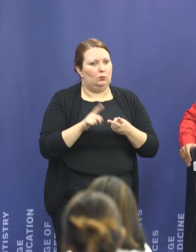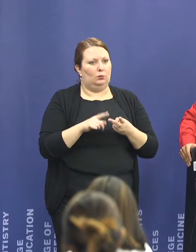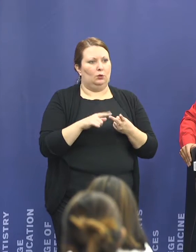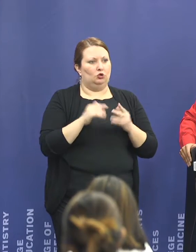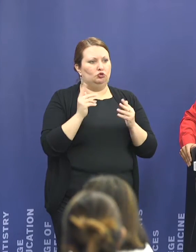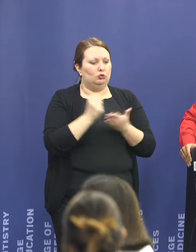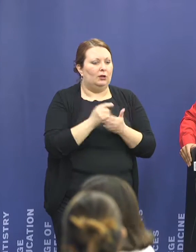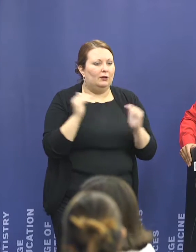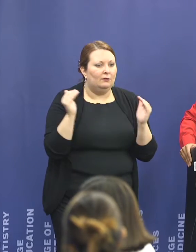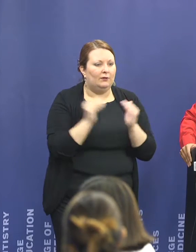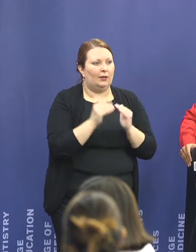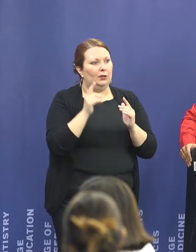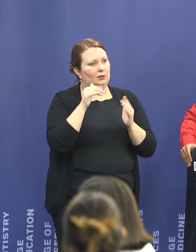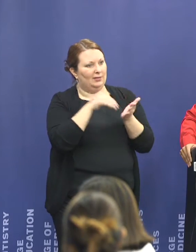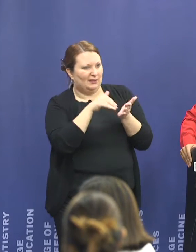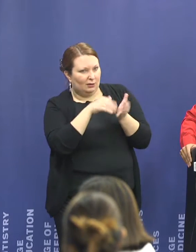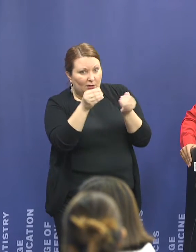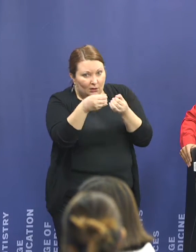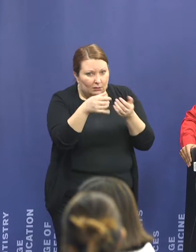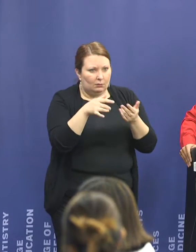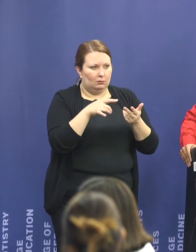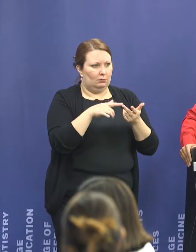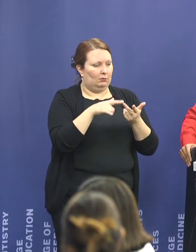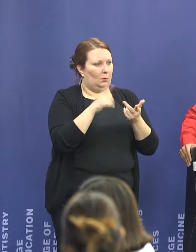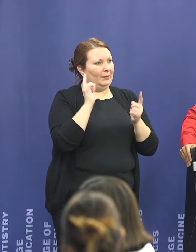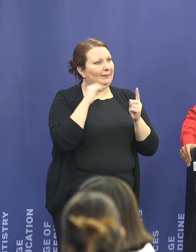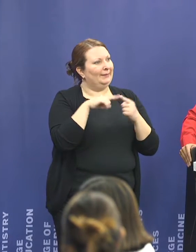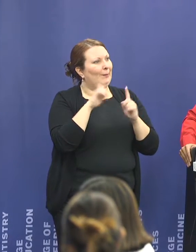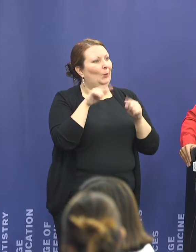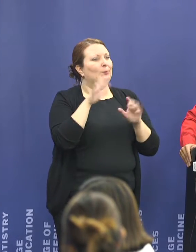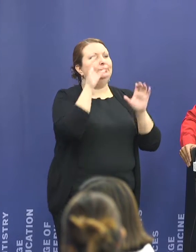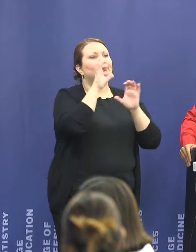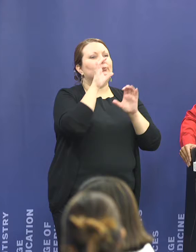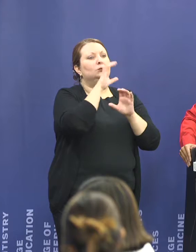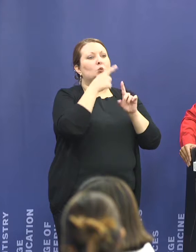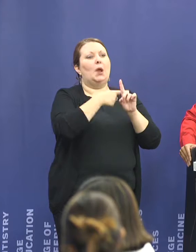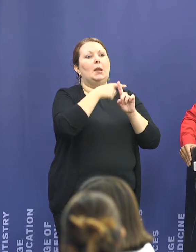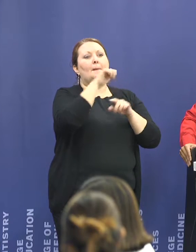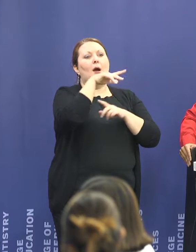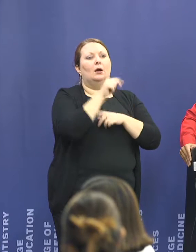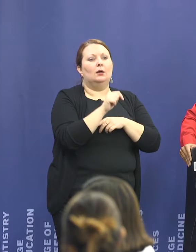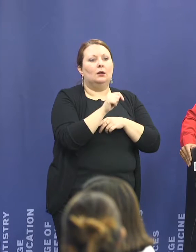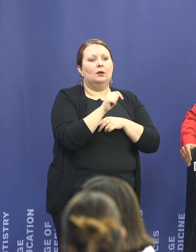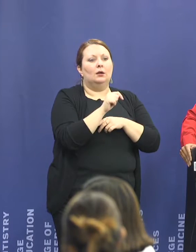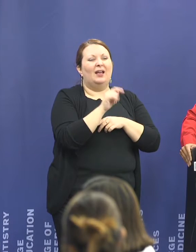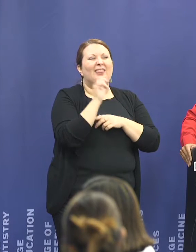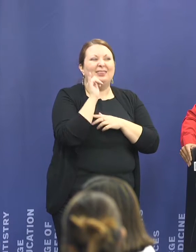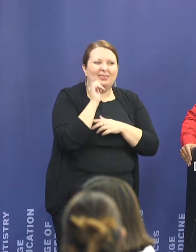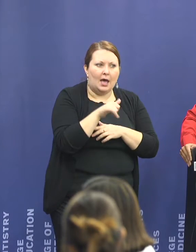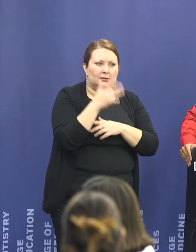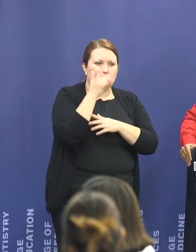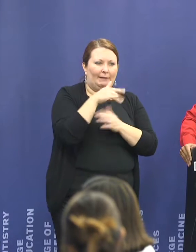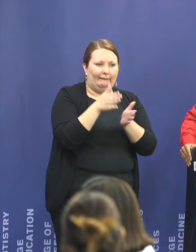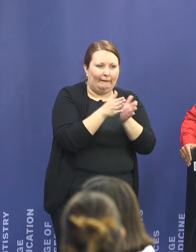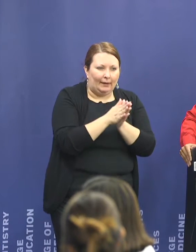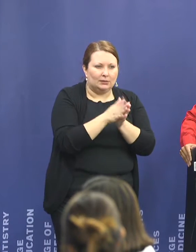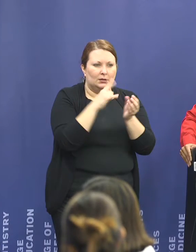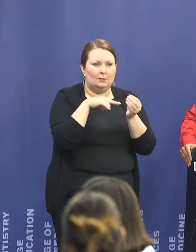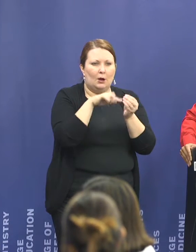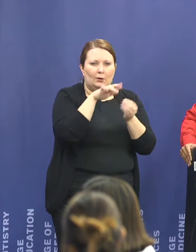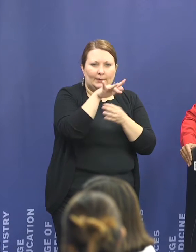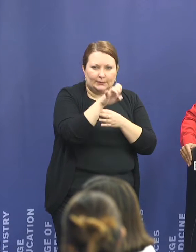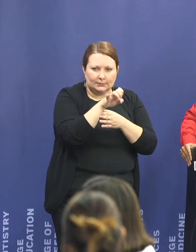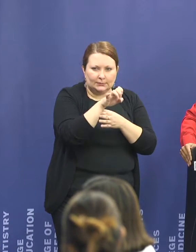treated fairly when they go to the doctors or when they go look for an apartment, that's what we're asking when we ask the race